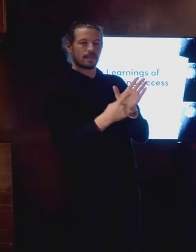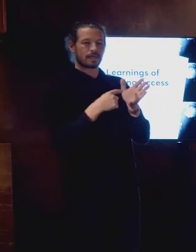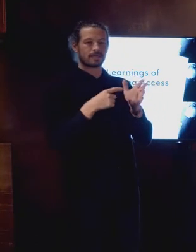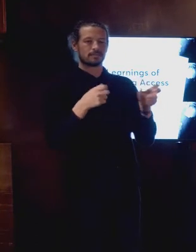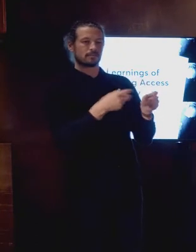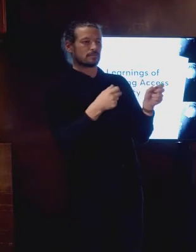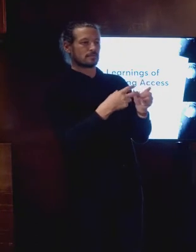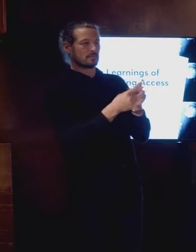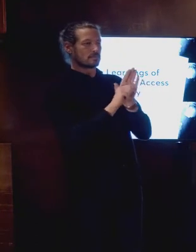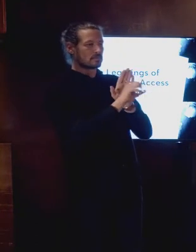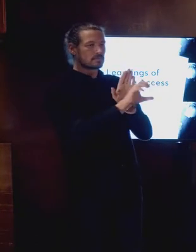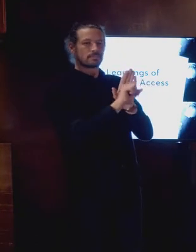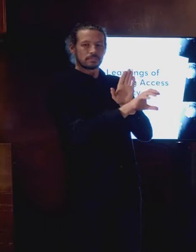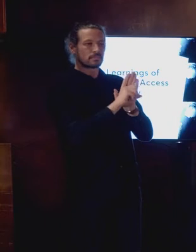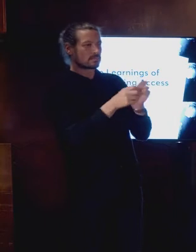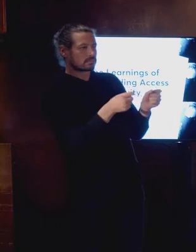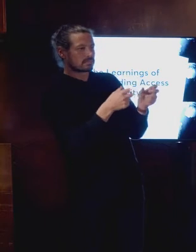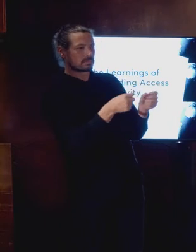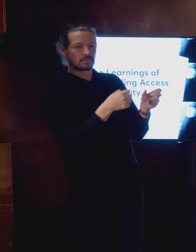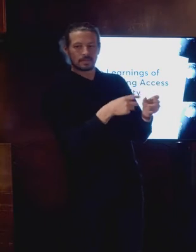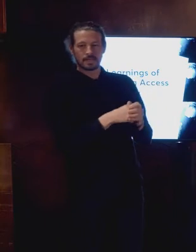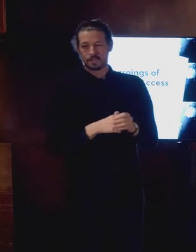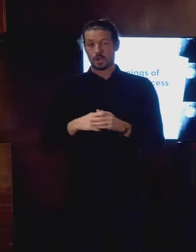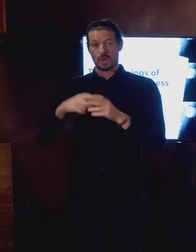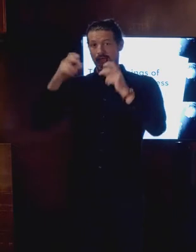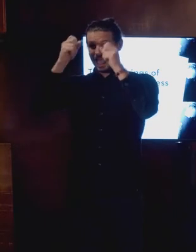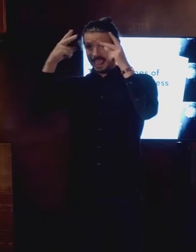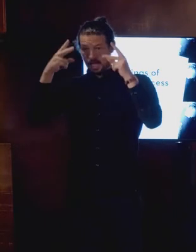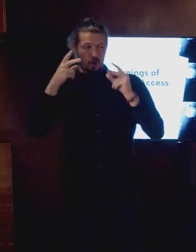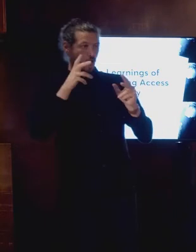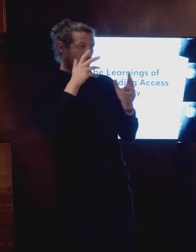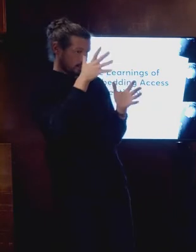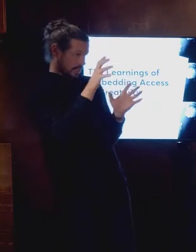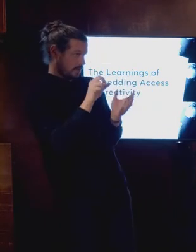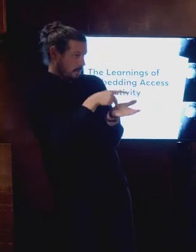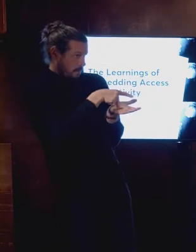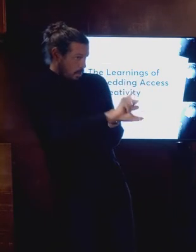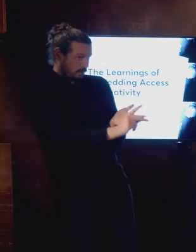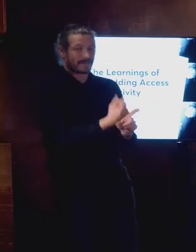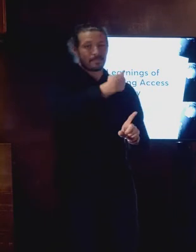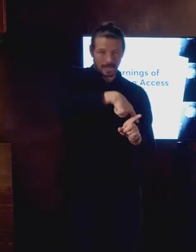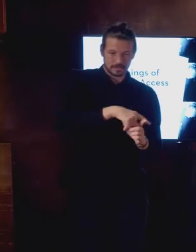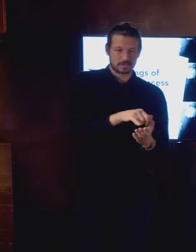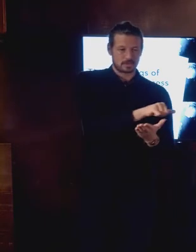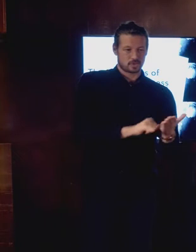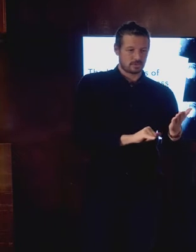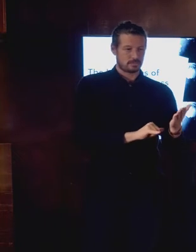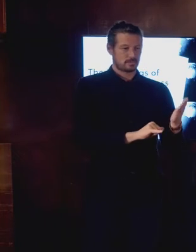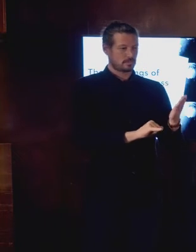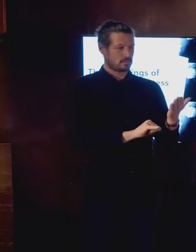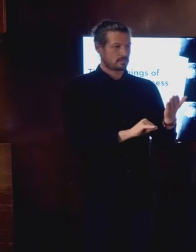The teleprompt. Yeah. So we had Ilana actually like Auslan prompting, but we also had the script in